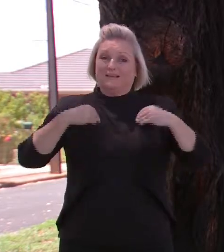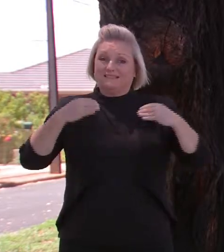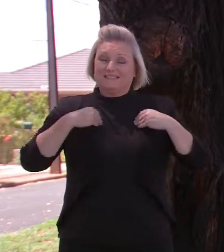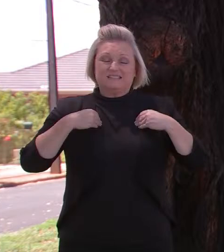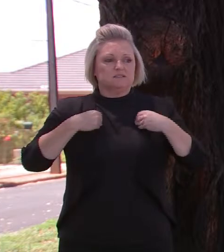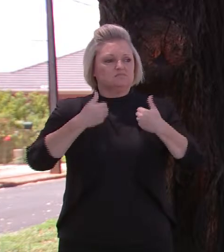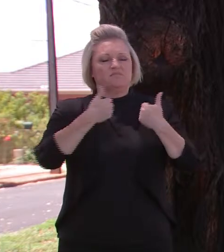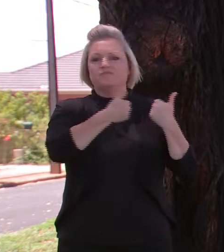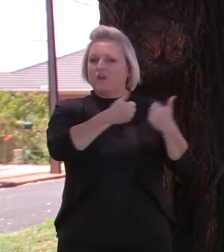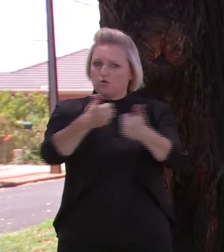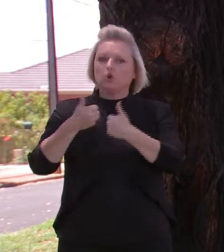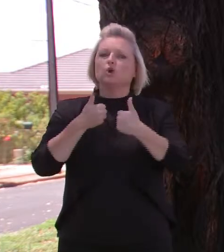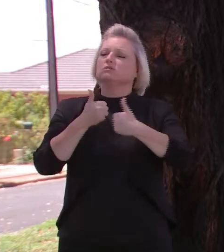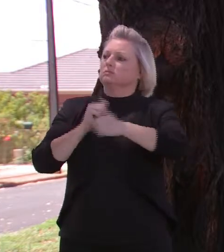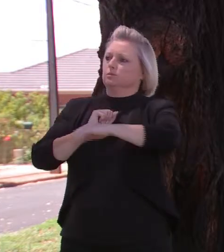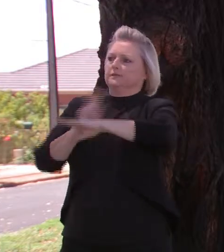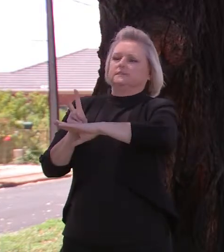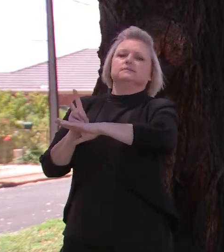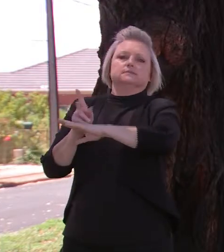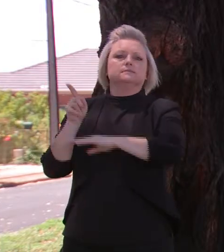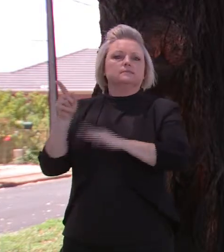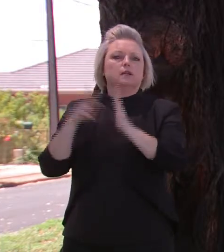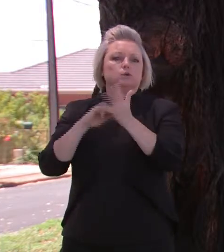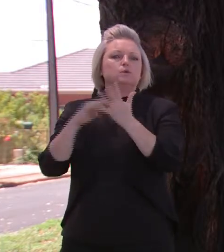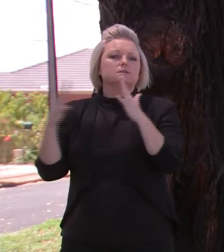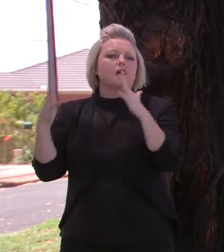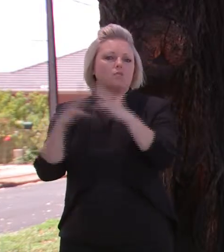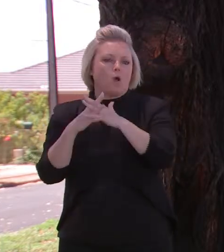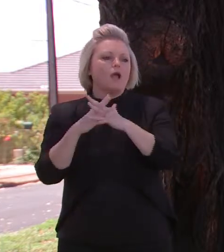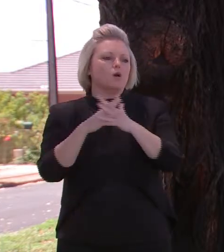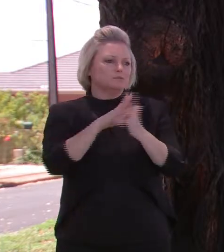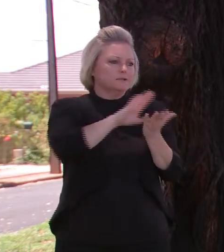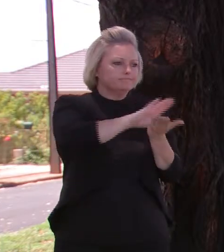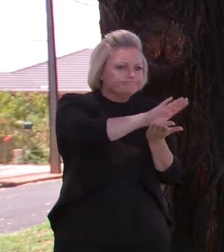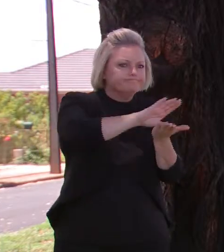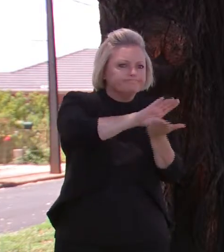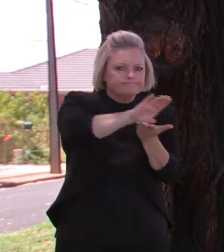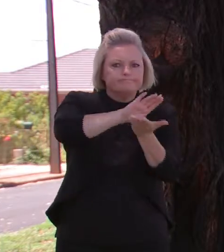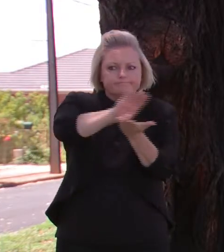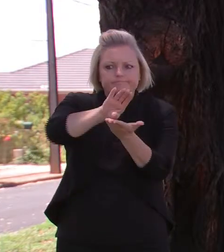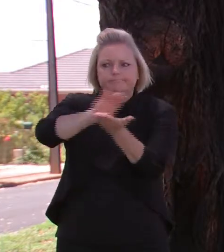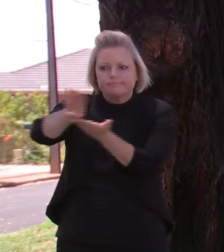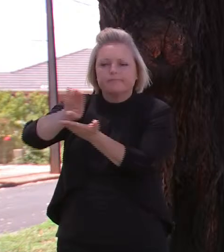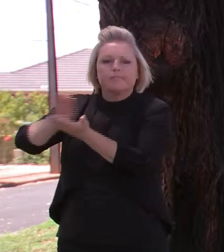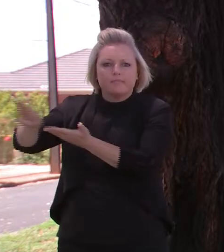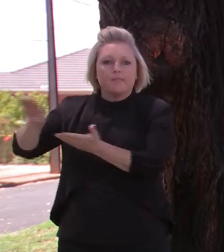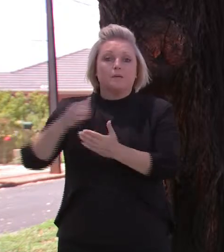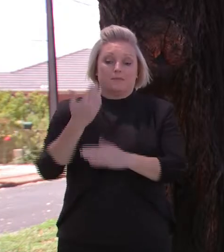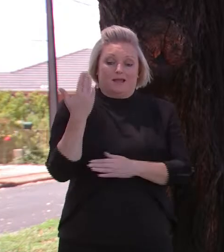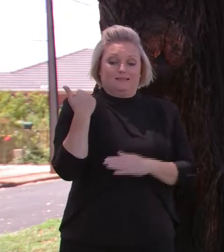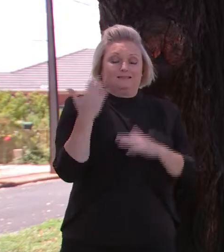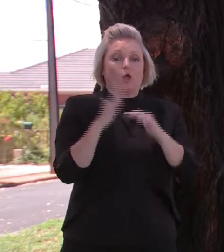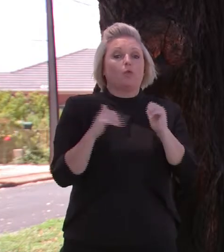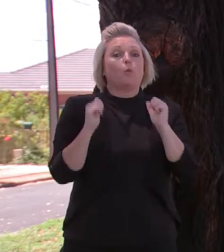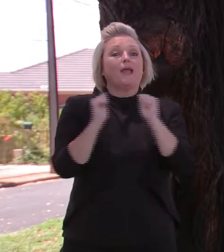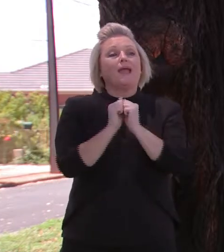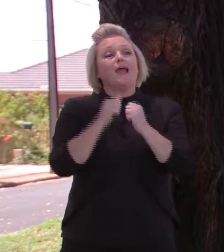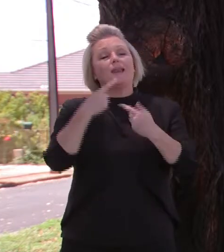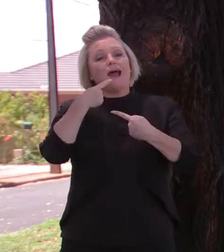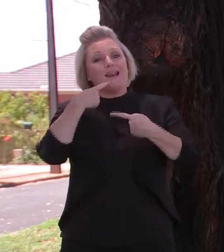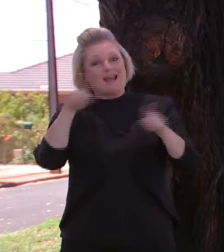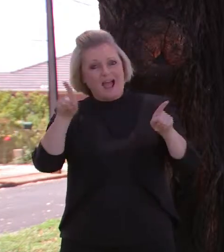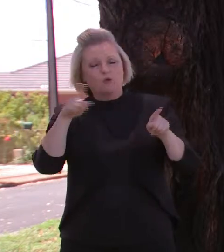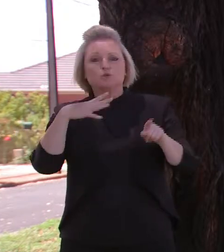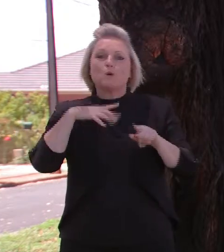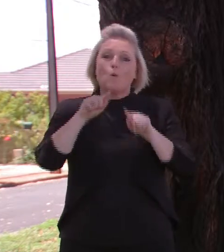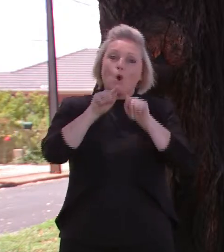7, Package 8, but most importantly what we announced on the weekend was also some real stimulus for demand to get people out and